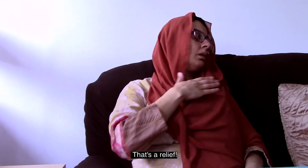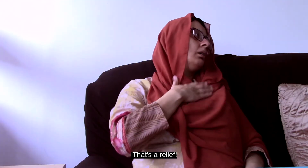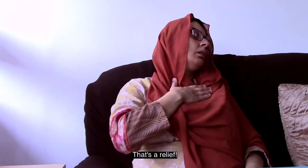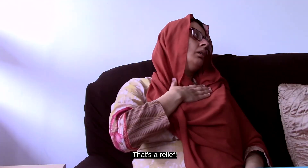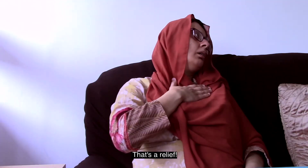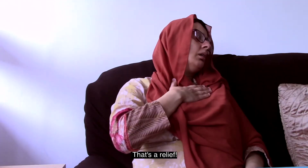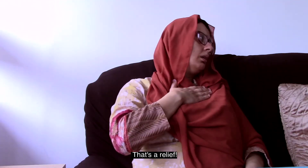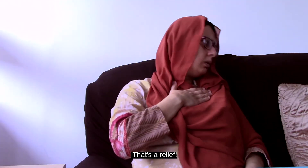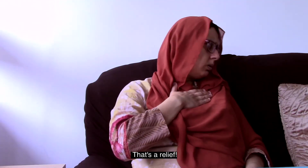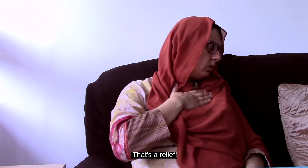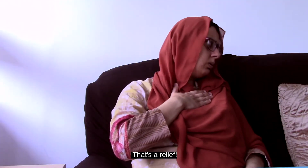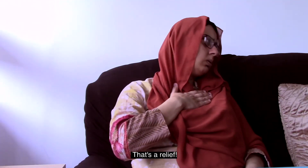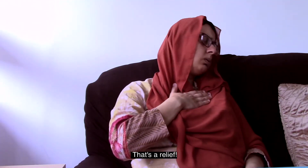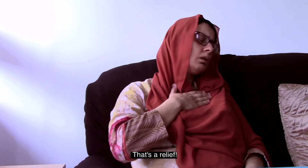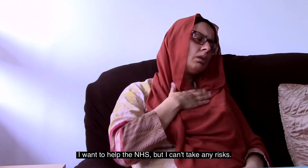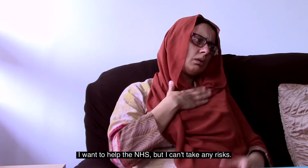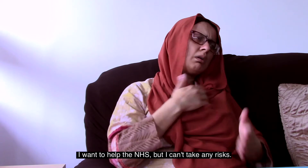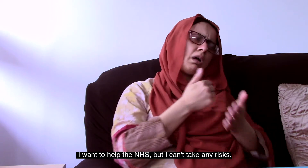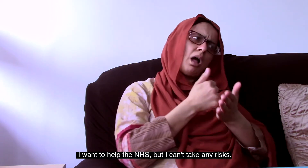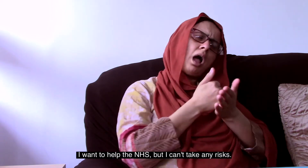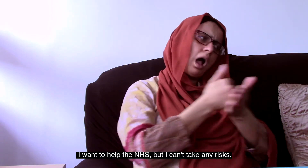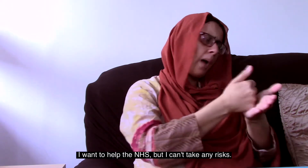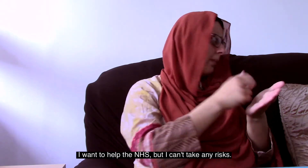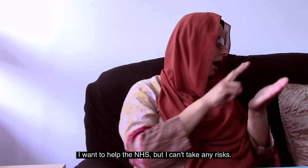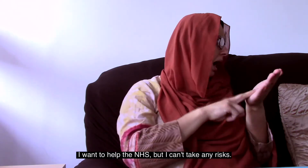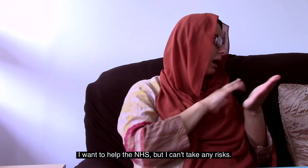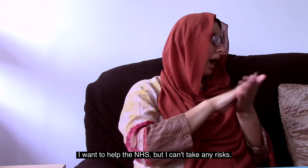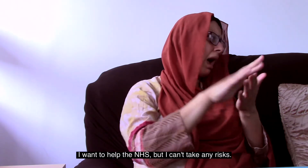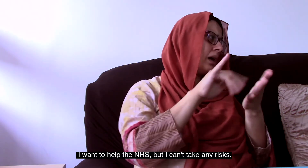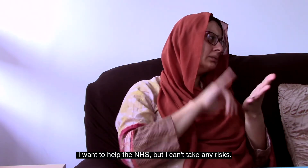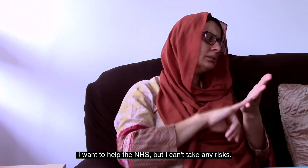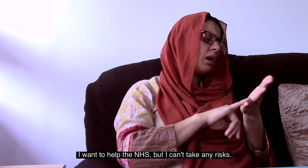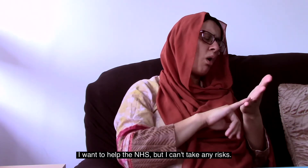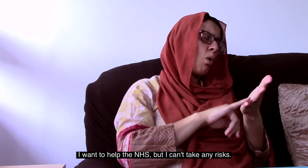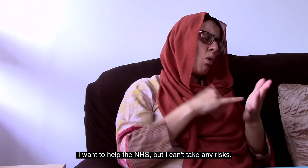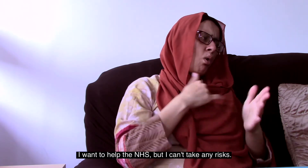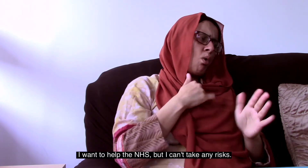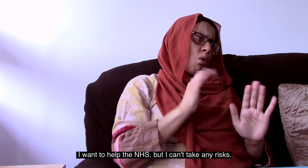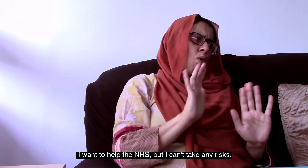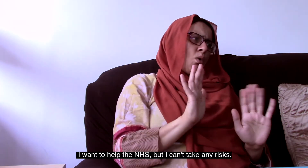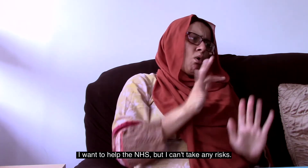That's a relief. I want to help the NHS, but I can't take any risk.